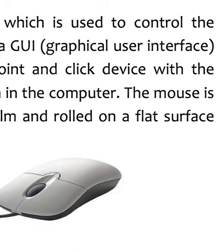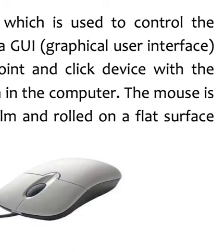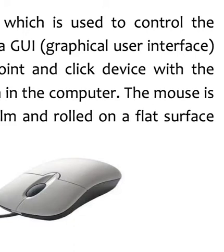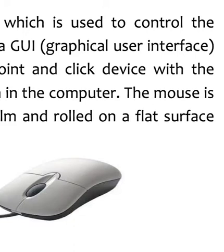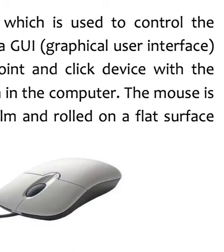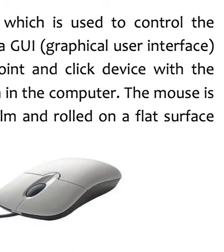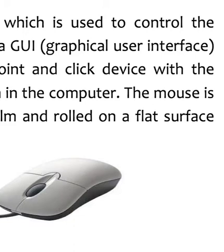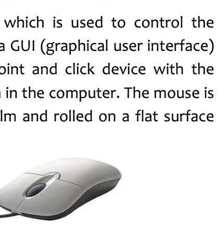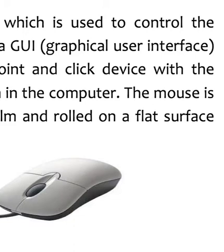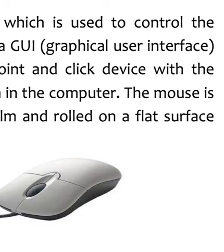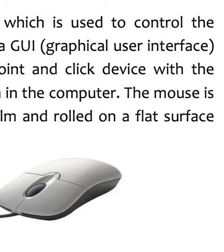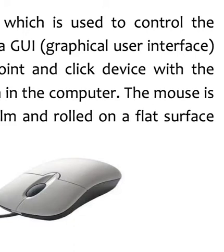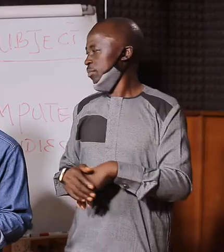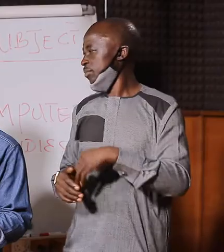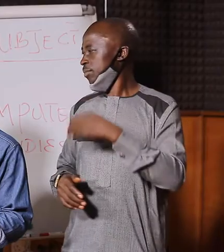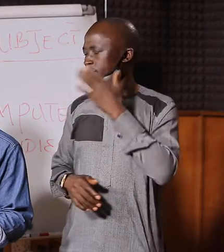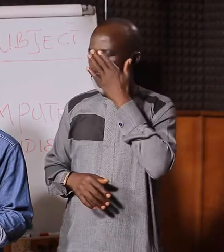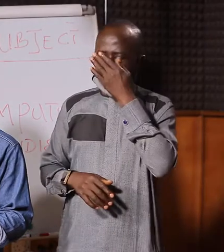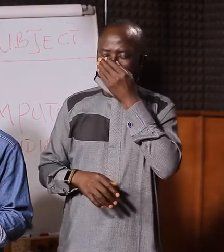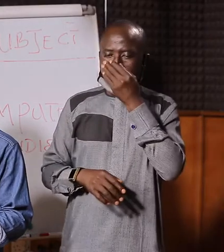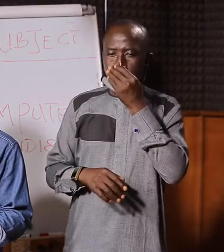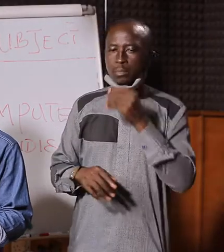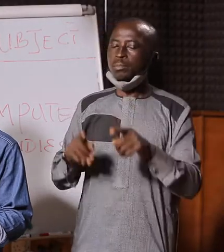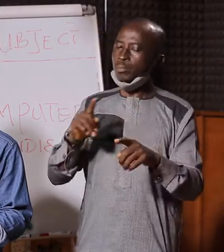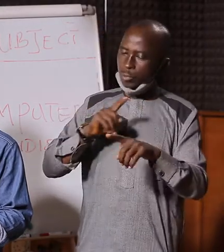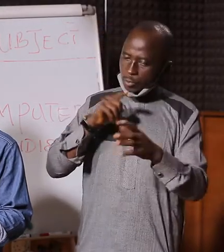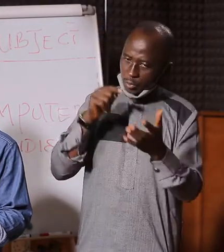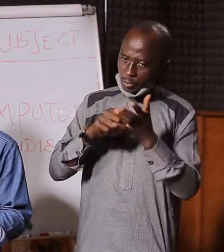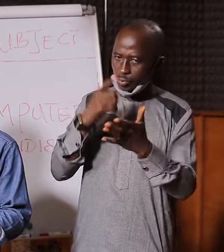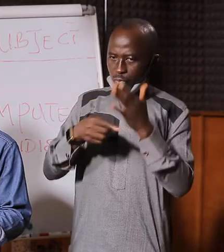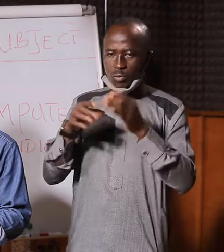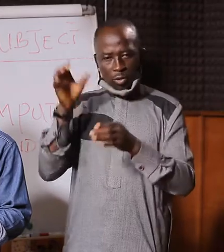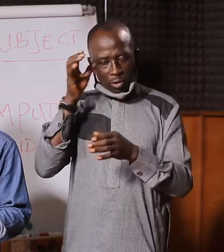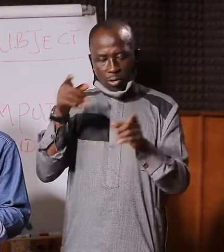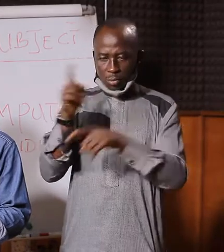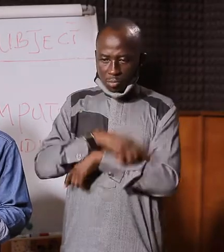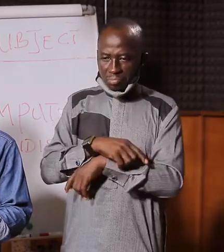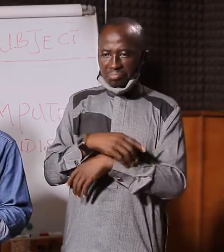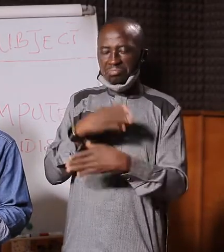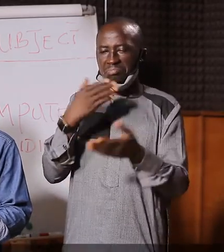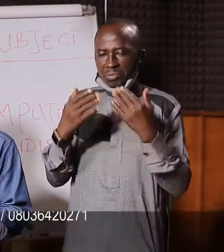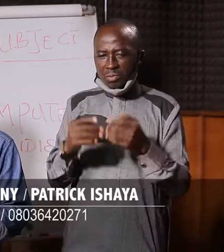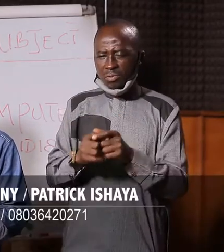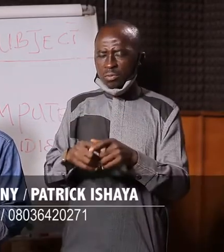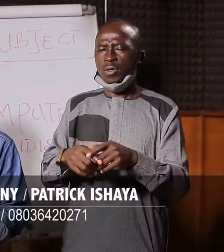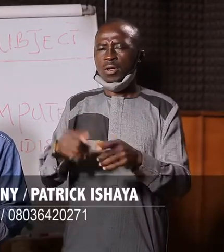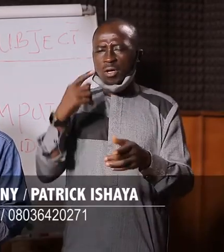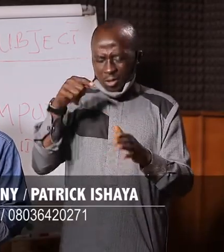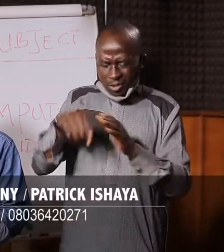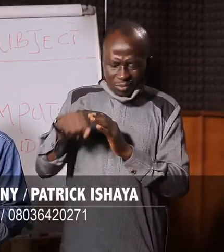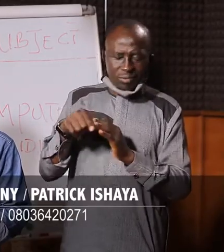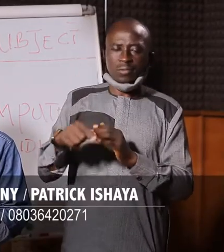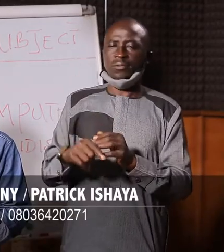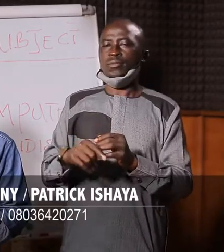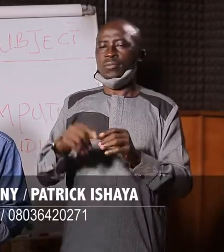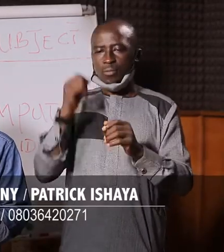mouse. But primarily, this is what we are considering today. Eventually, we would also dig deep and understand what a